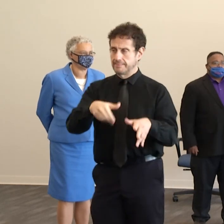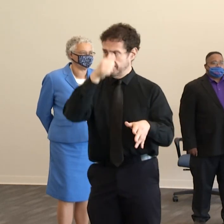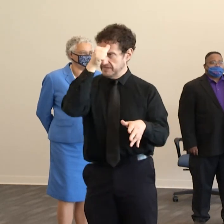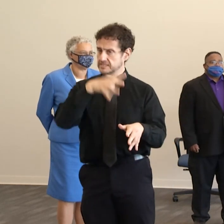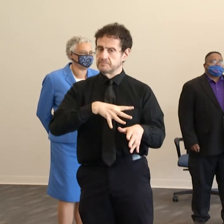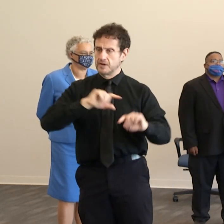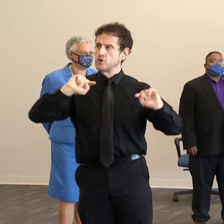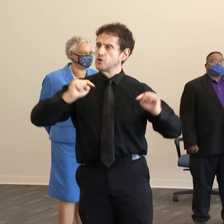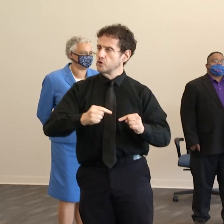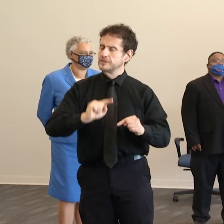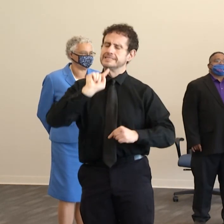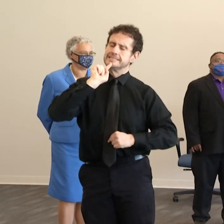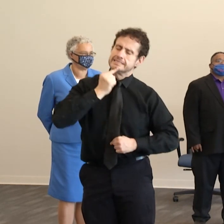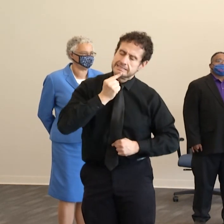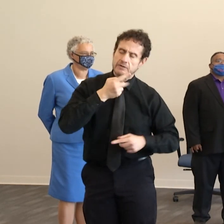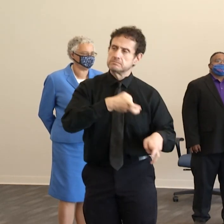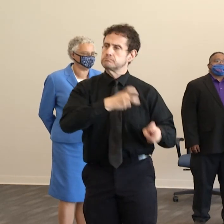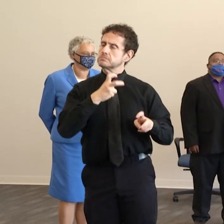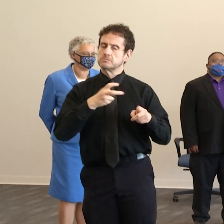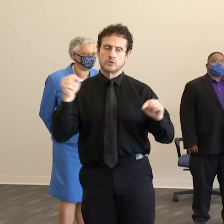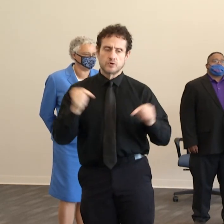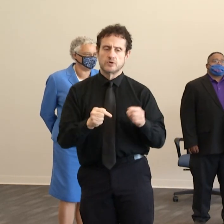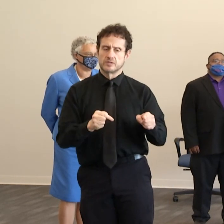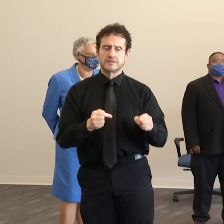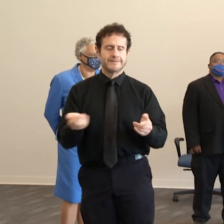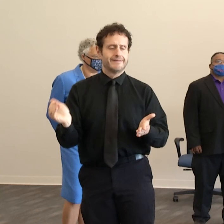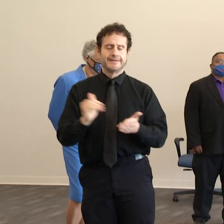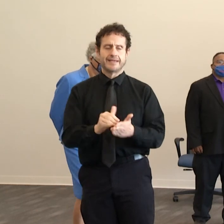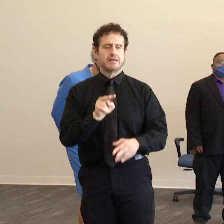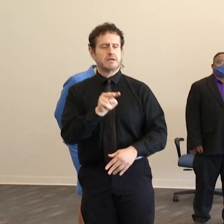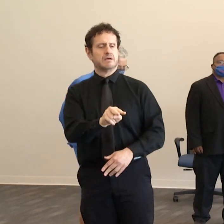condition. It was a heartbreaking moment again.